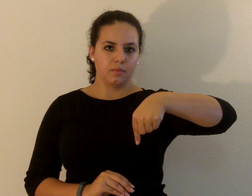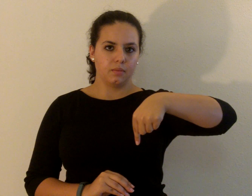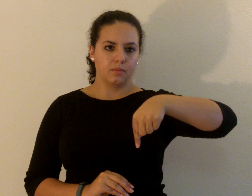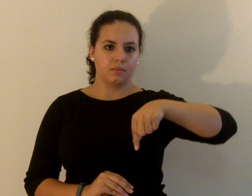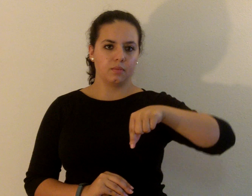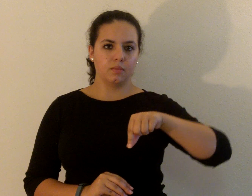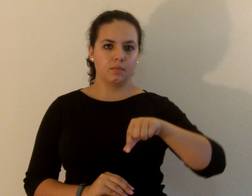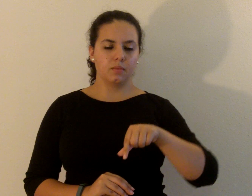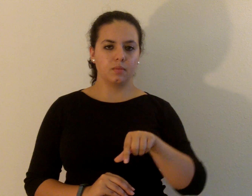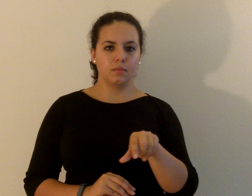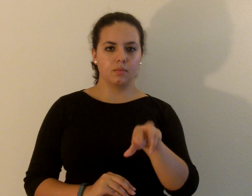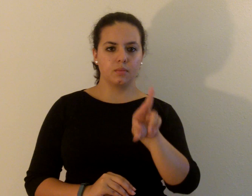R,